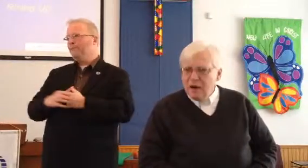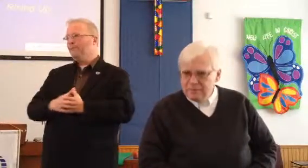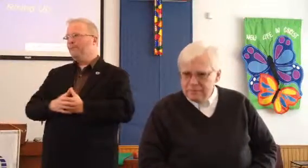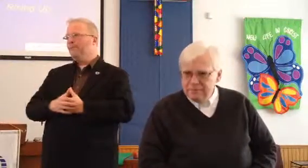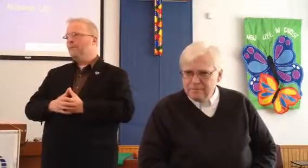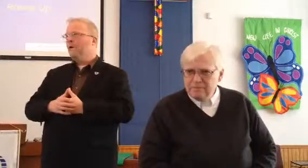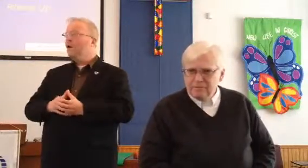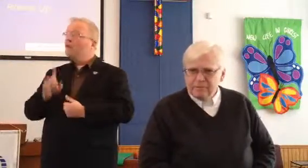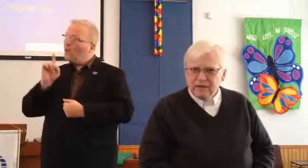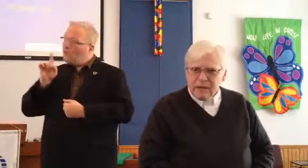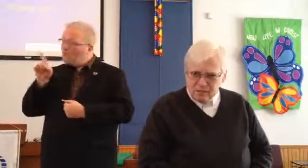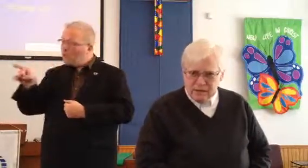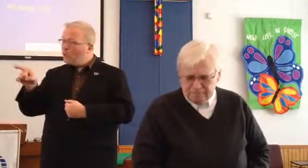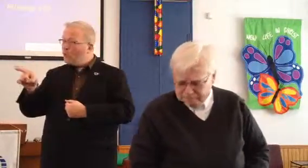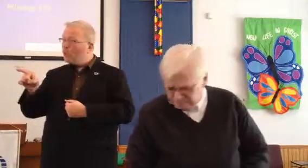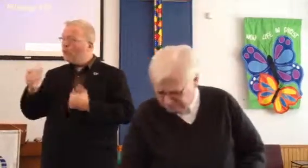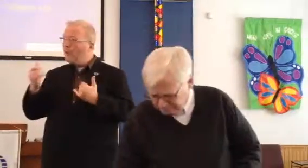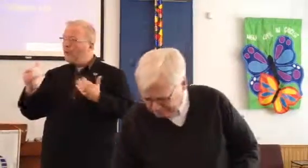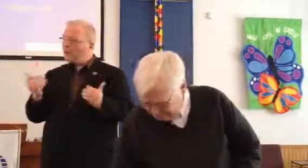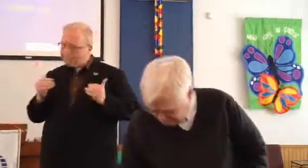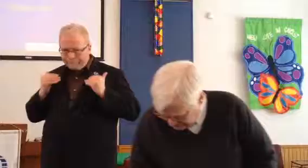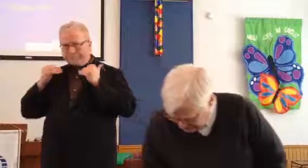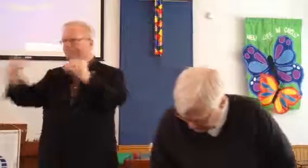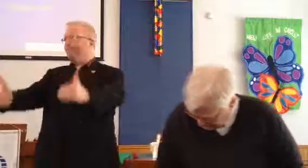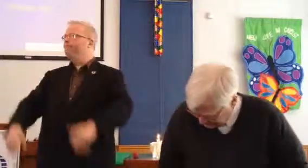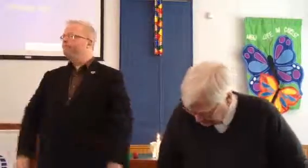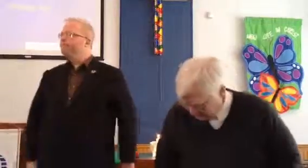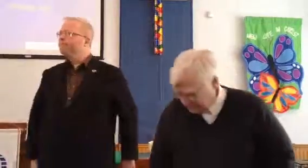friends, rise up. Amen. Amen. Amen.